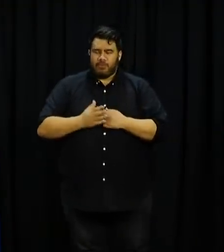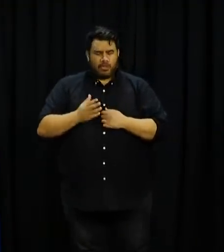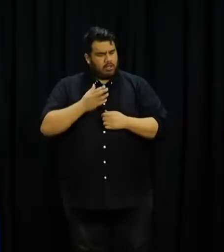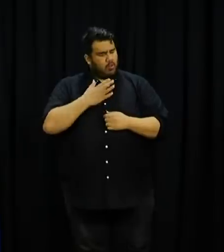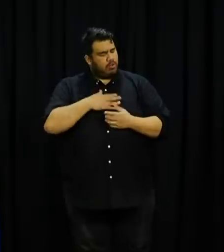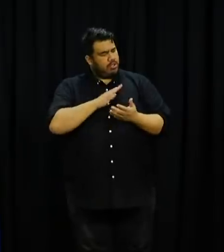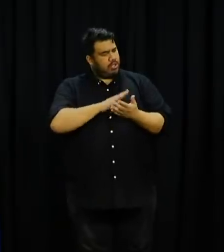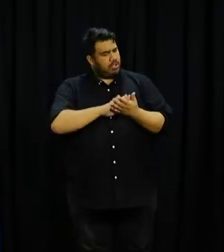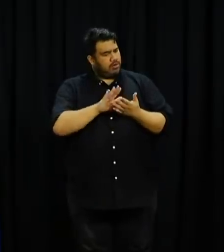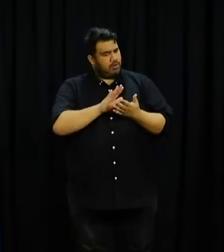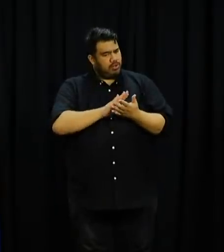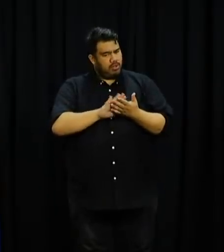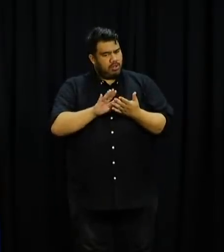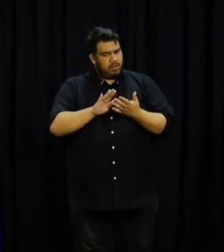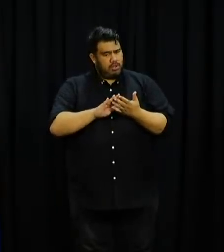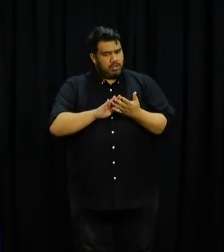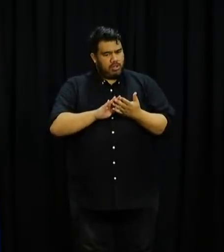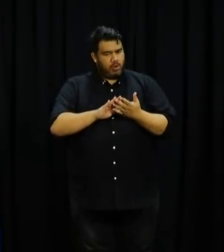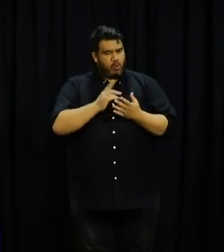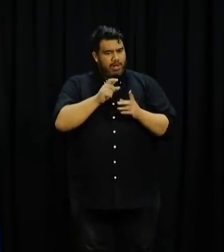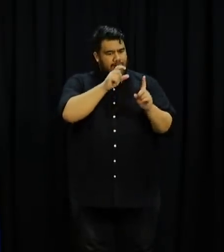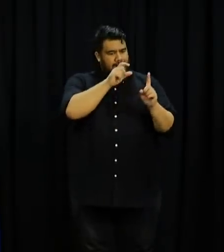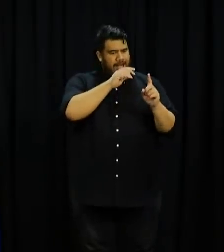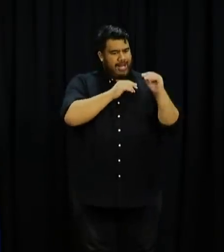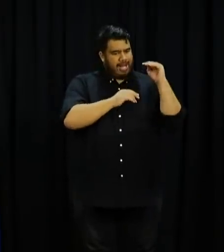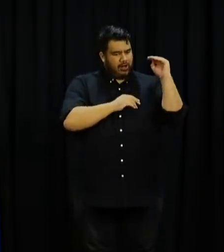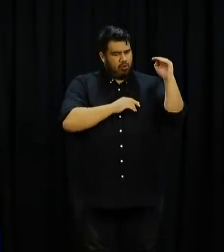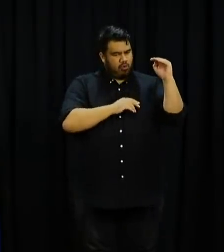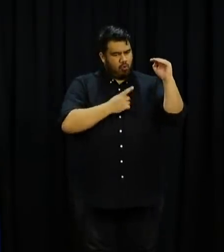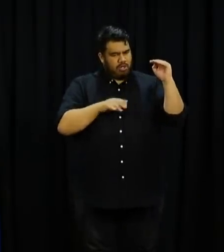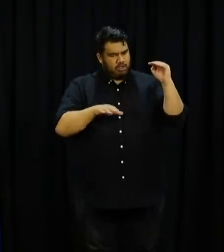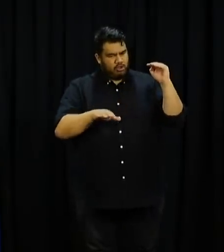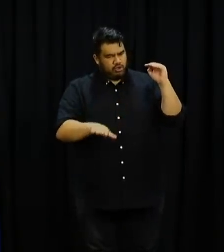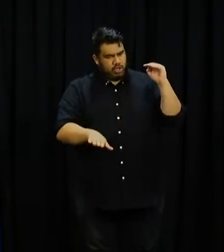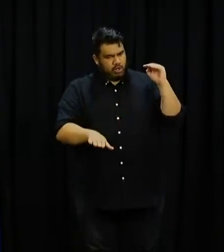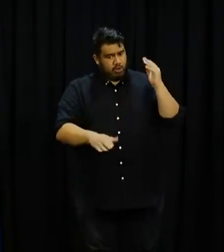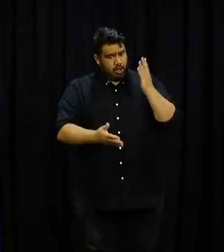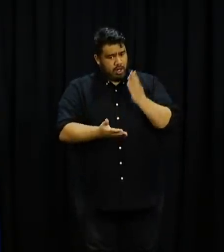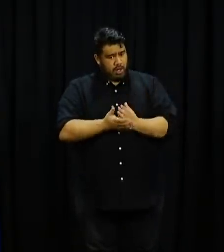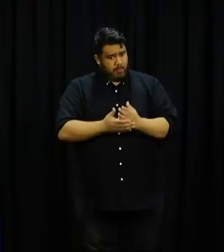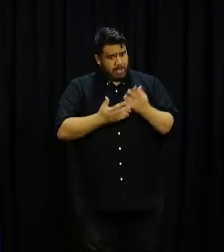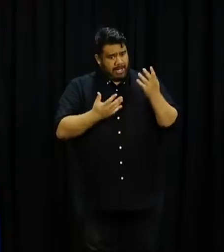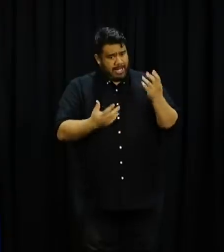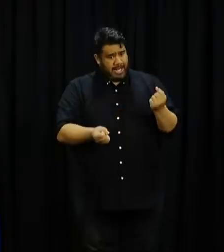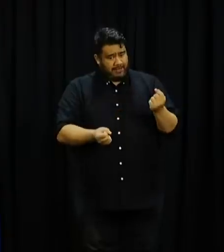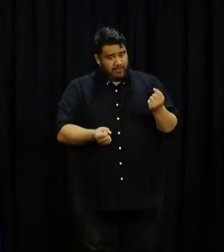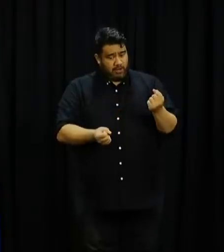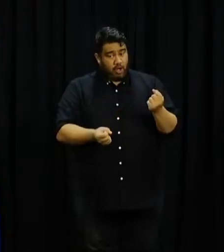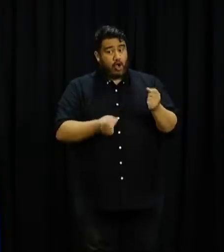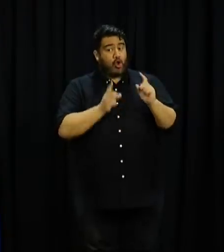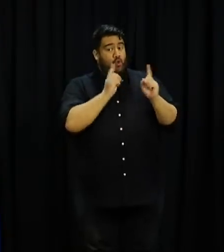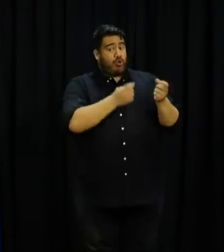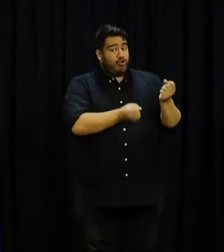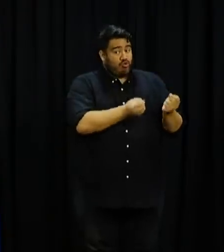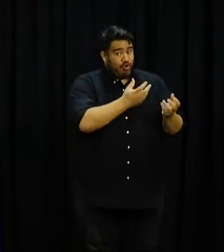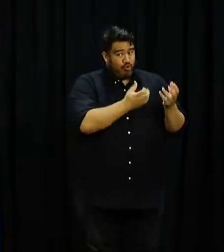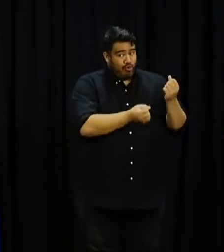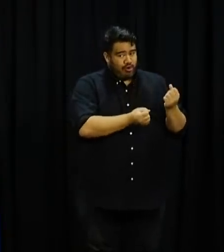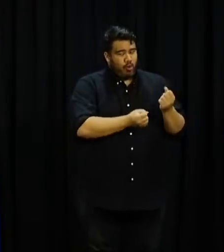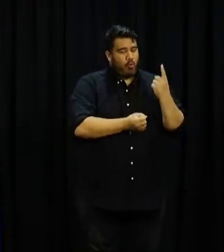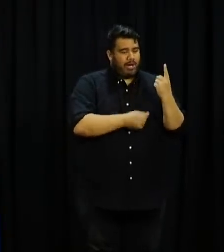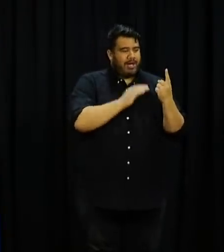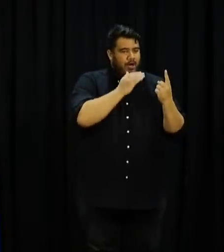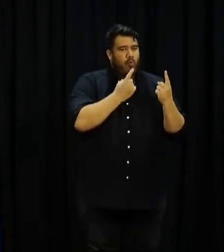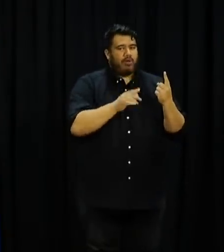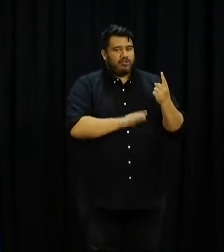only one adult and one child who have tested positive who travelled to Rotorua. So not the whole family, just